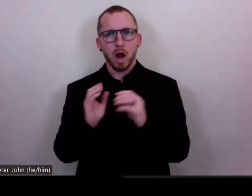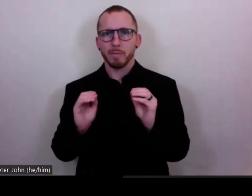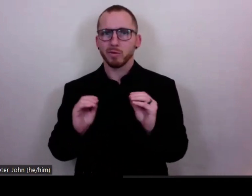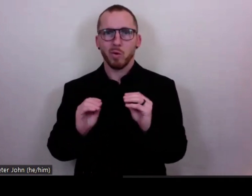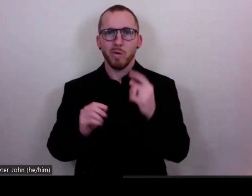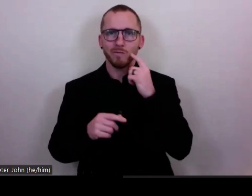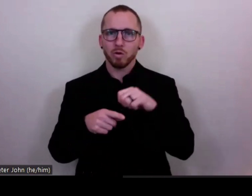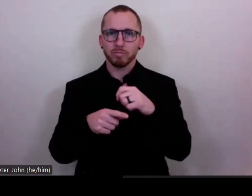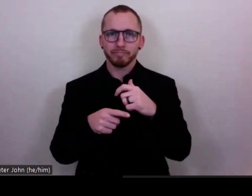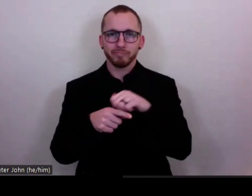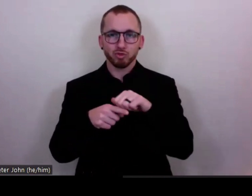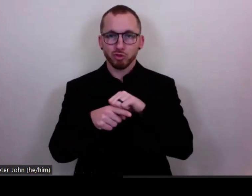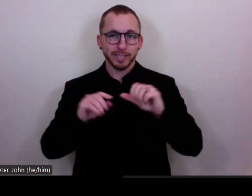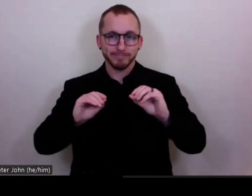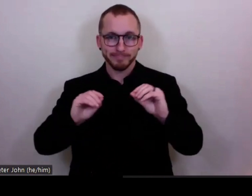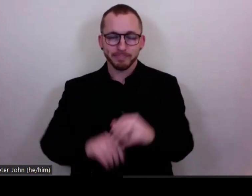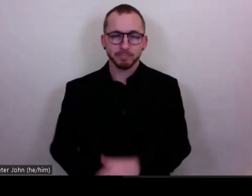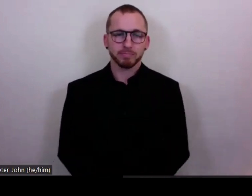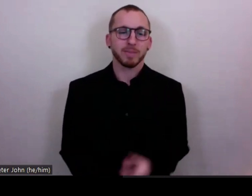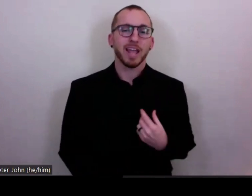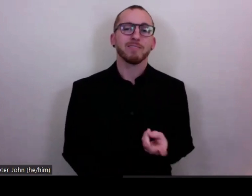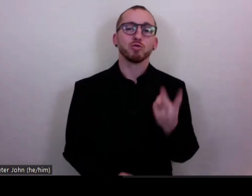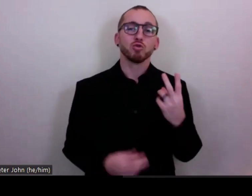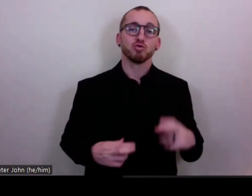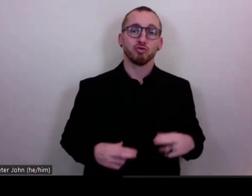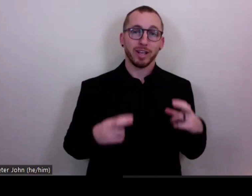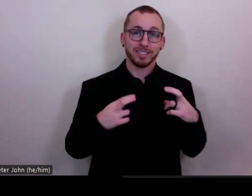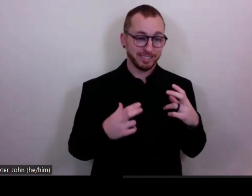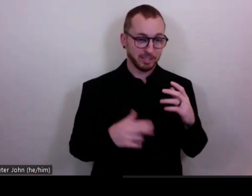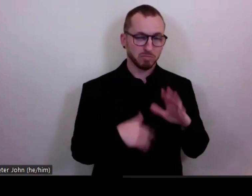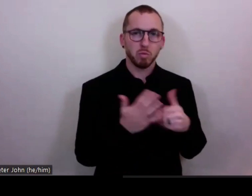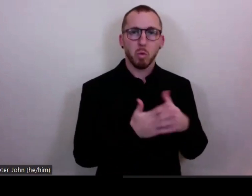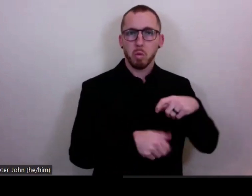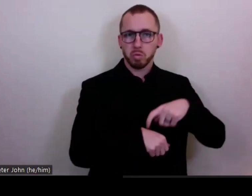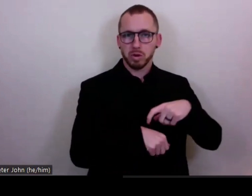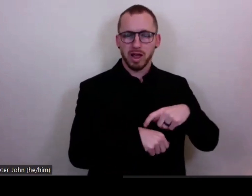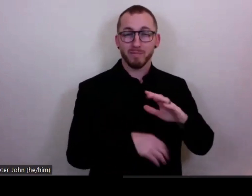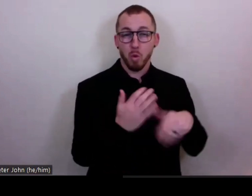facilities who have spent the majority of their life incarcerated.